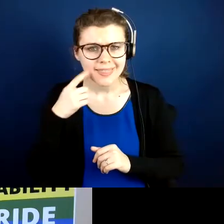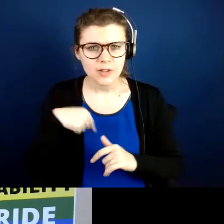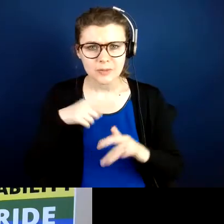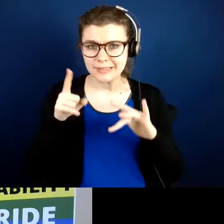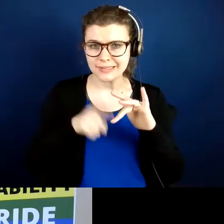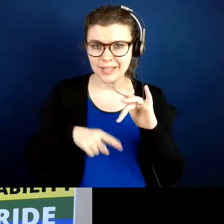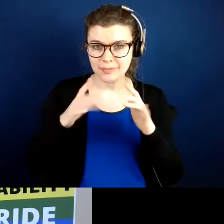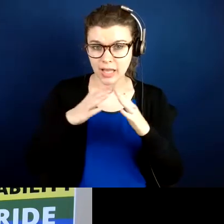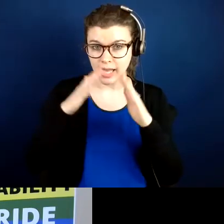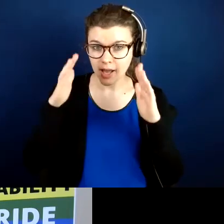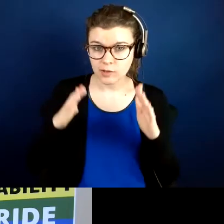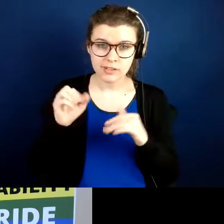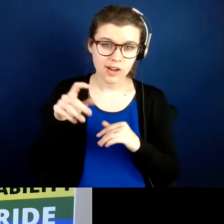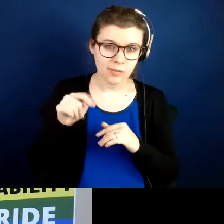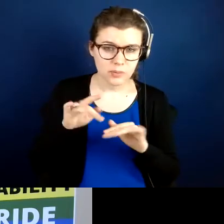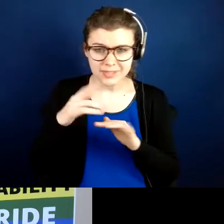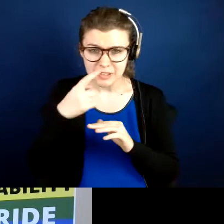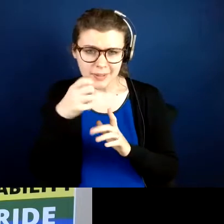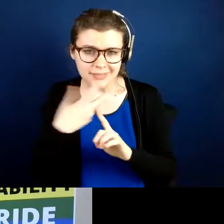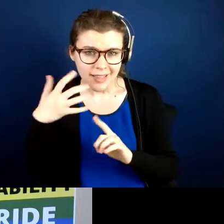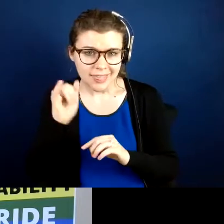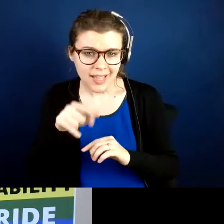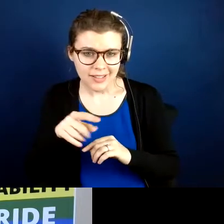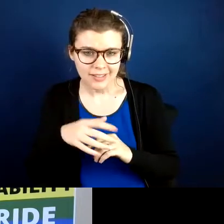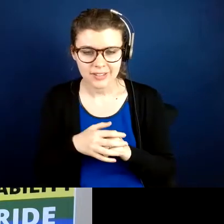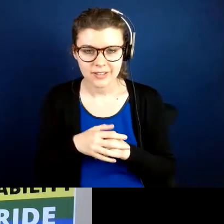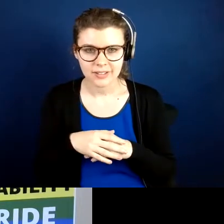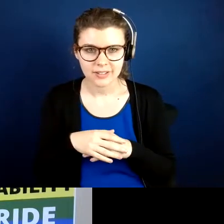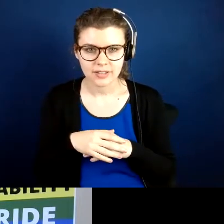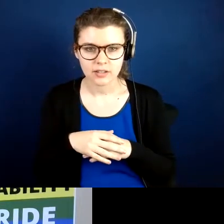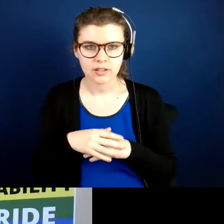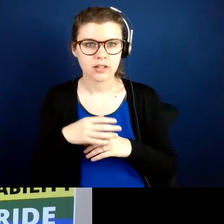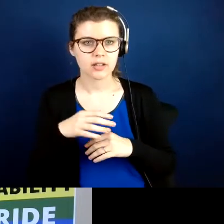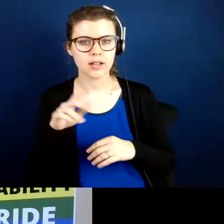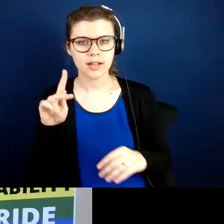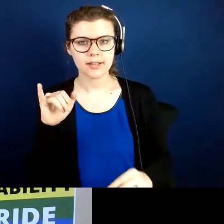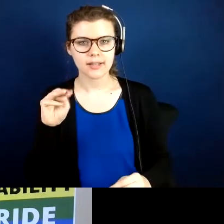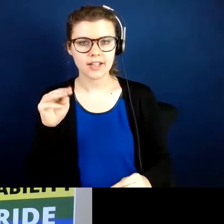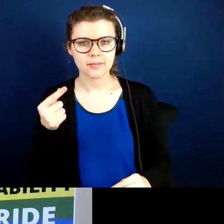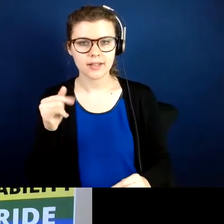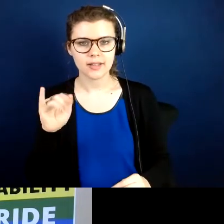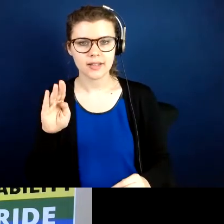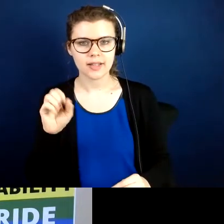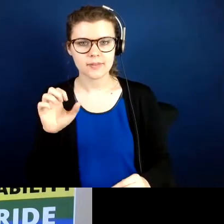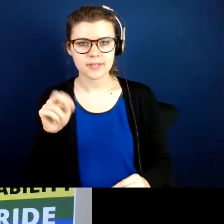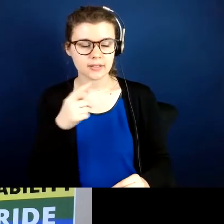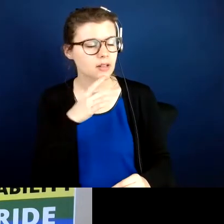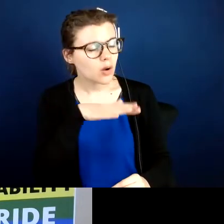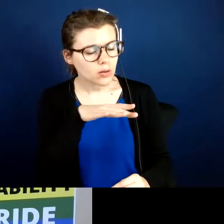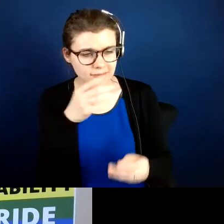Could we talk a little bit more about that? Oh, also, sure. Sorry, Richard, this is Kim, and there was a